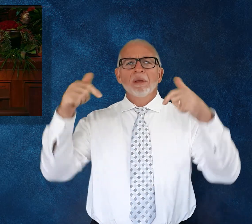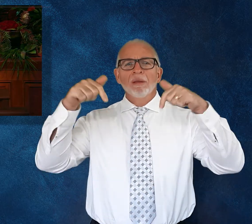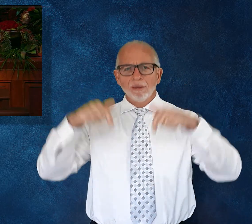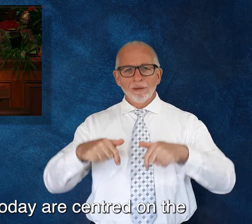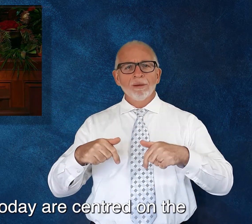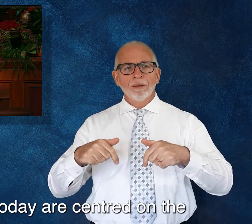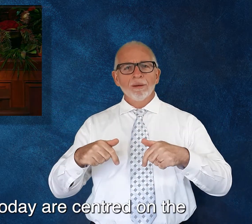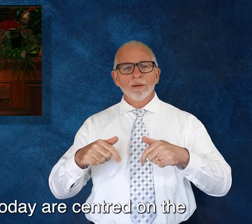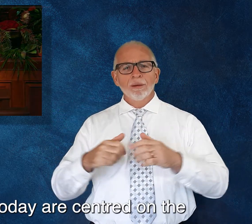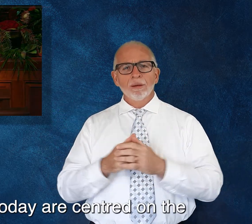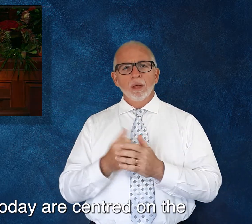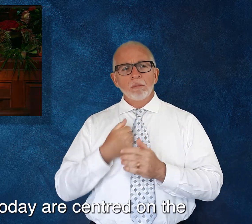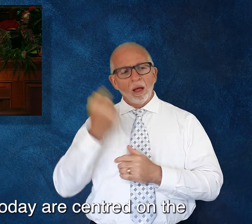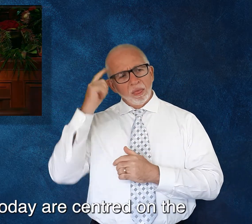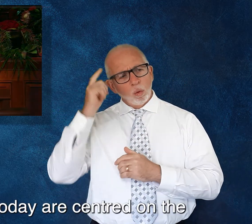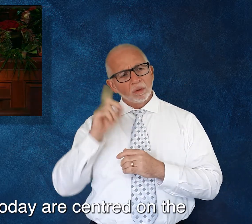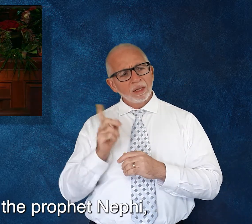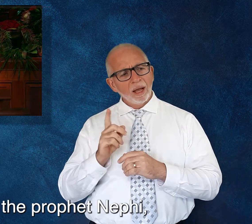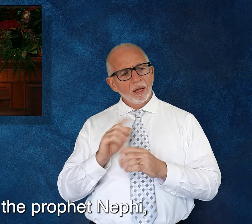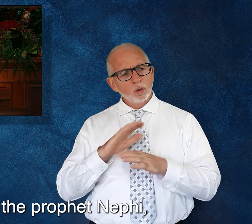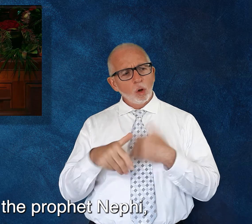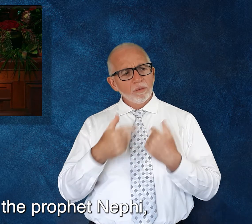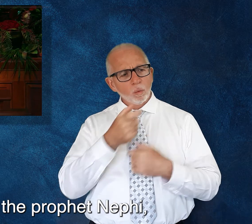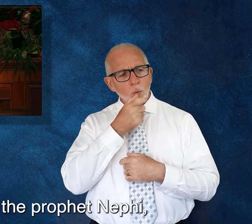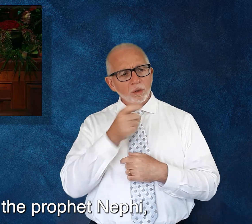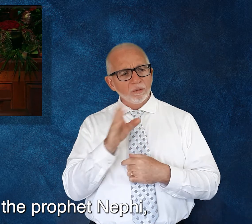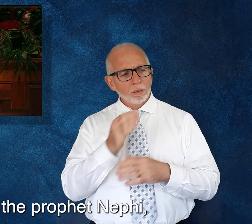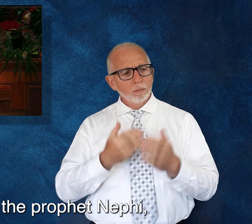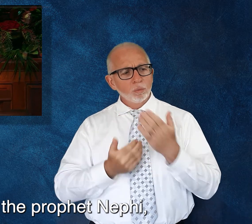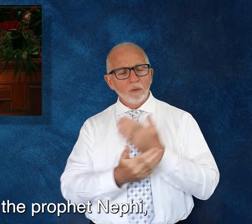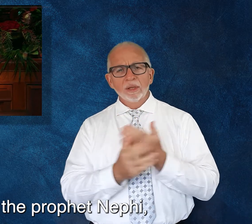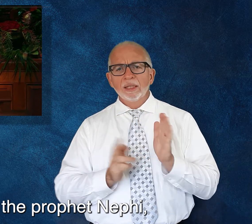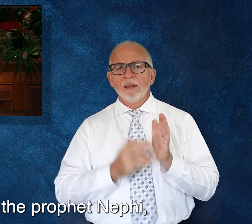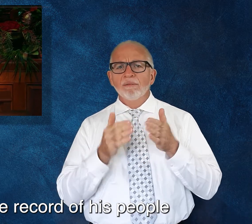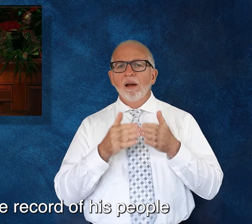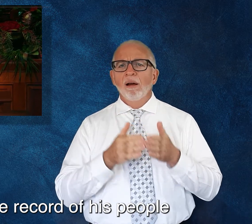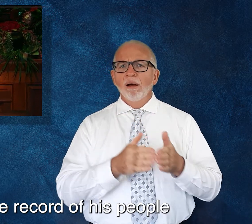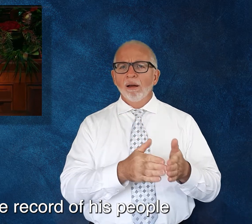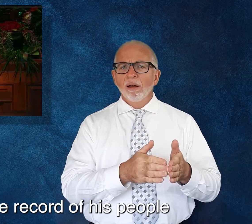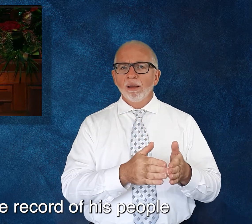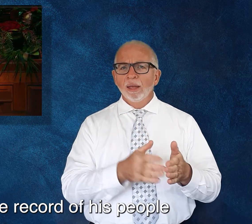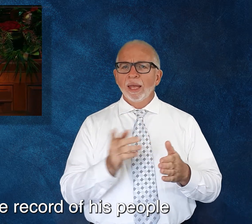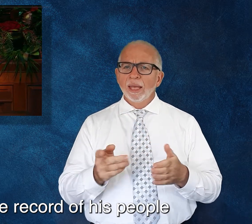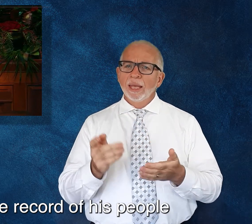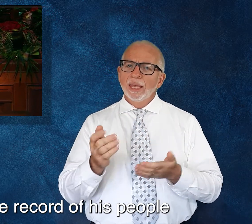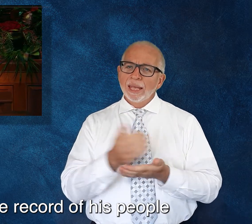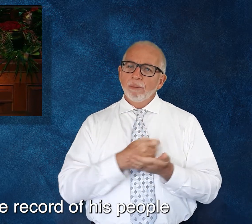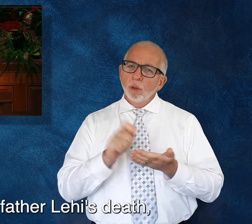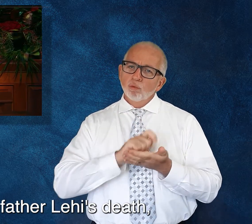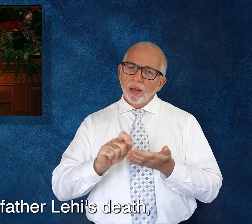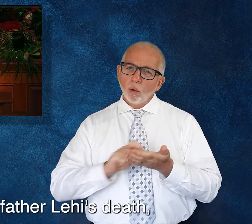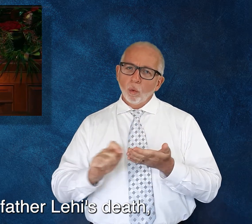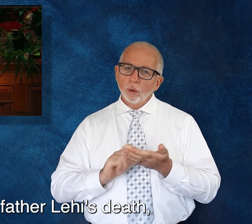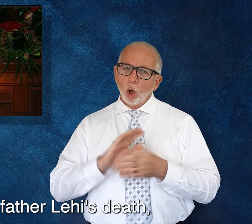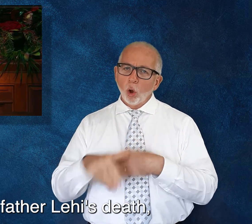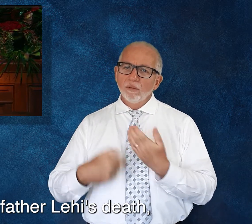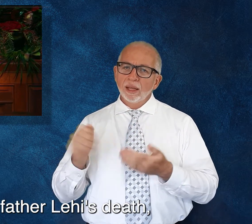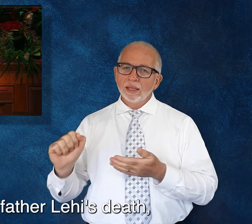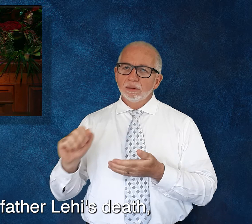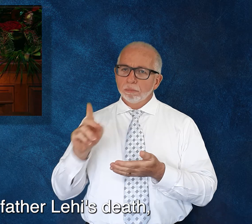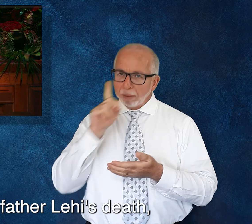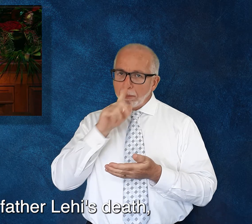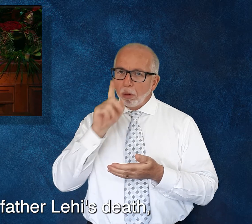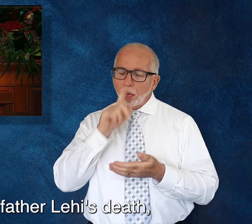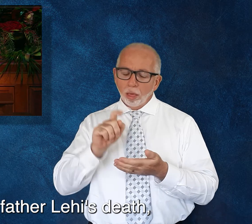My thoughts today are centered on the words of the prophet Nephi, Who kept the record of his people following Father